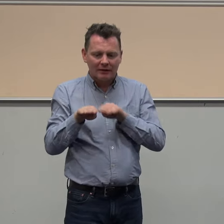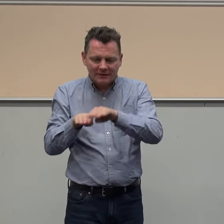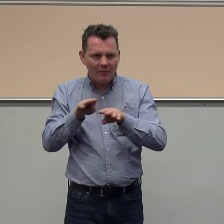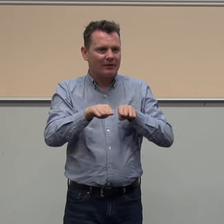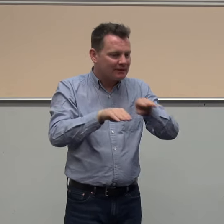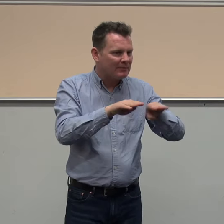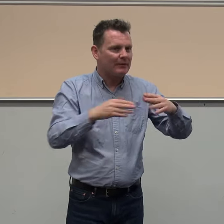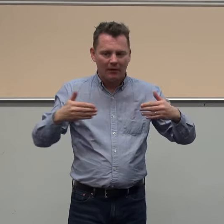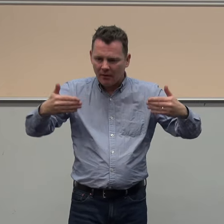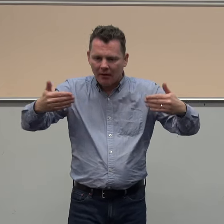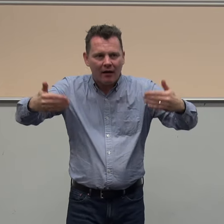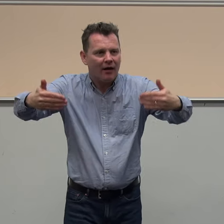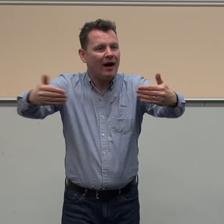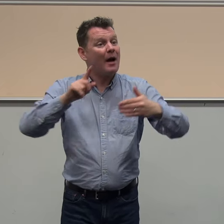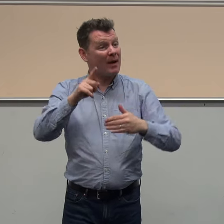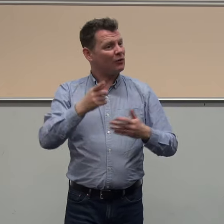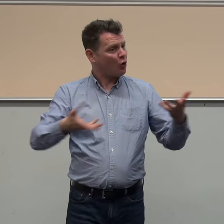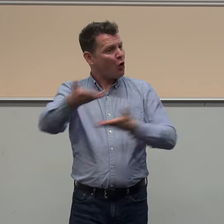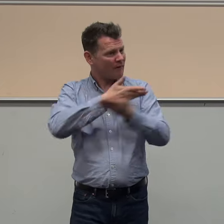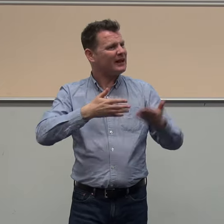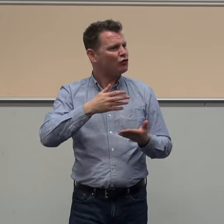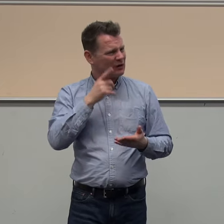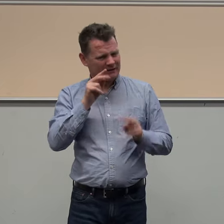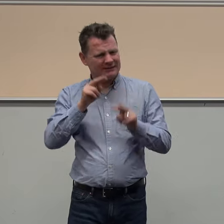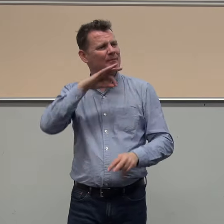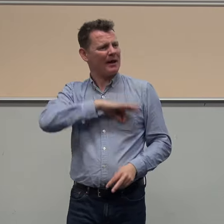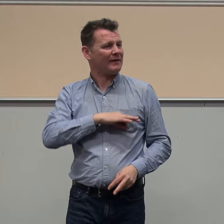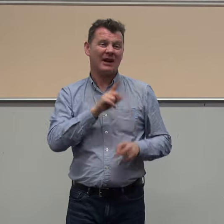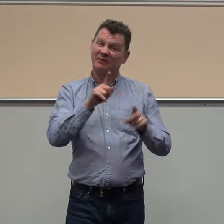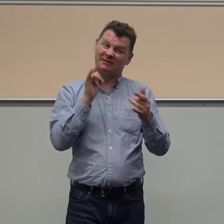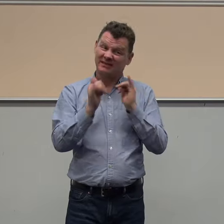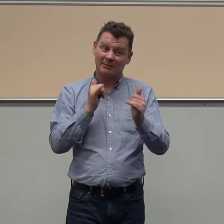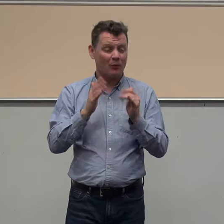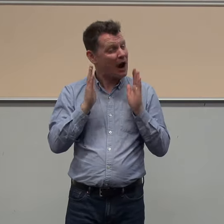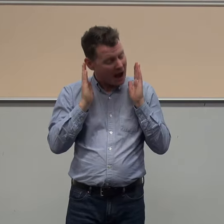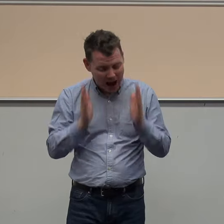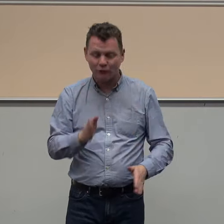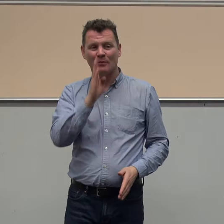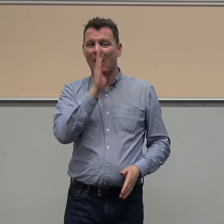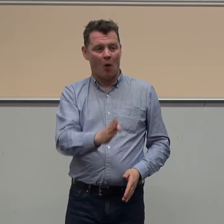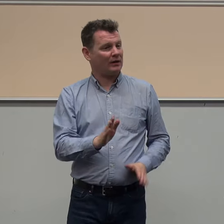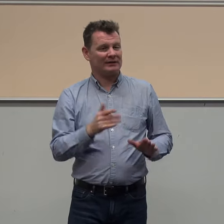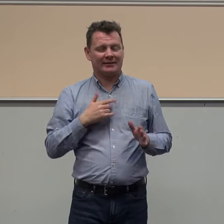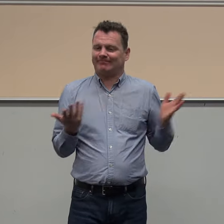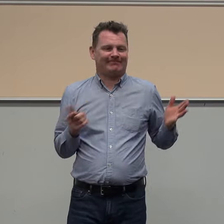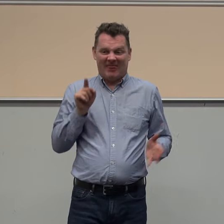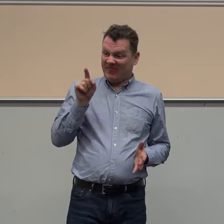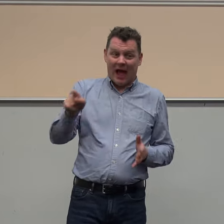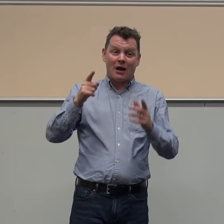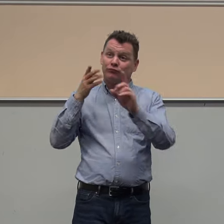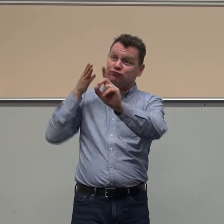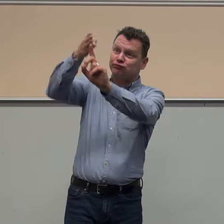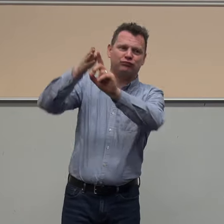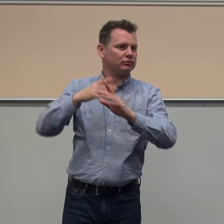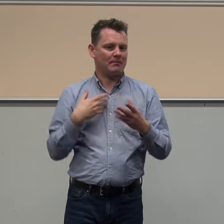some benefit from having that conversation. And of course, sometimes you have to be honest and say, we can't do that yet. We don't have the money, or we don't have